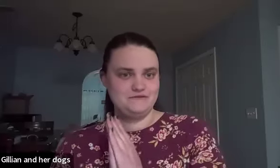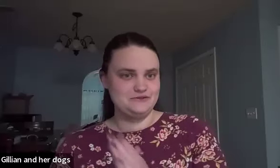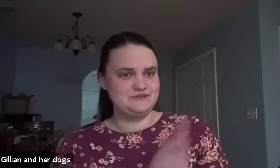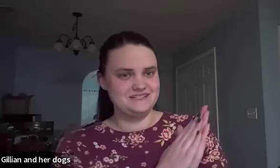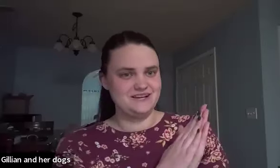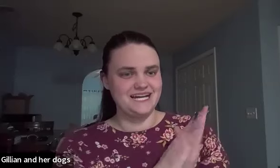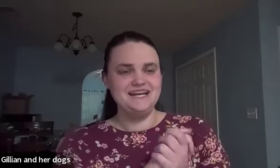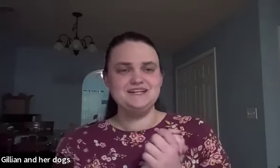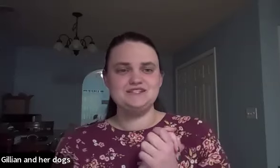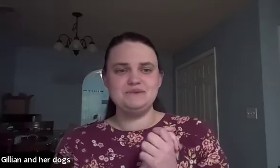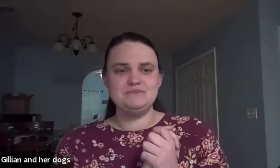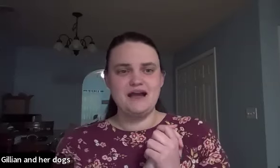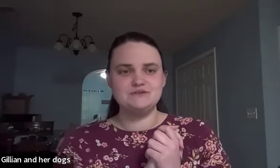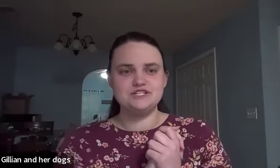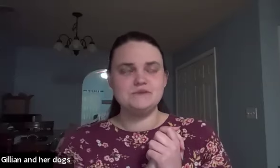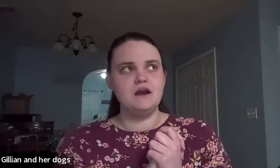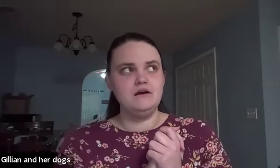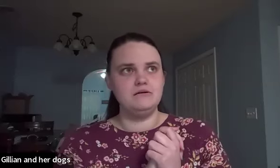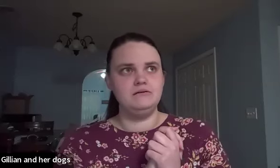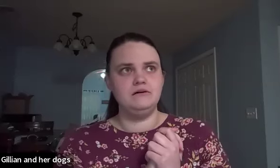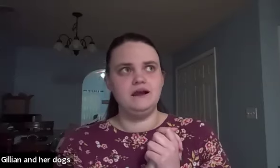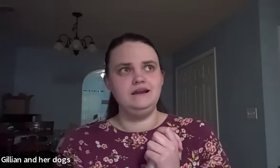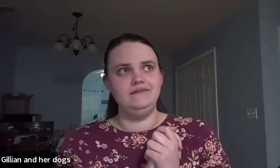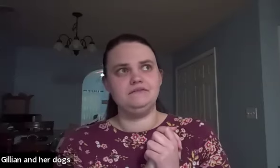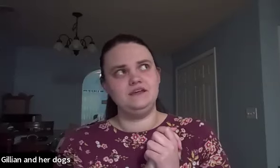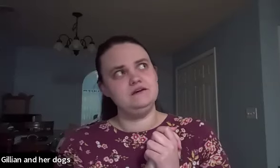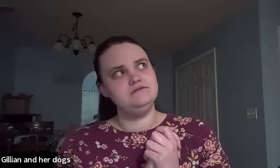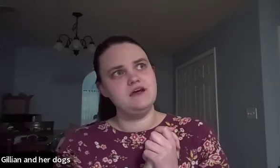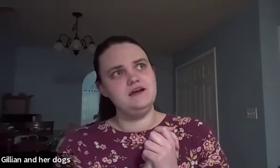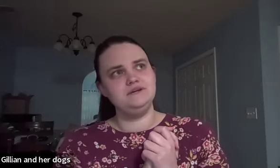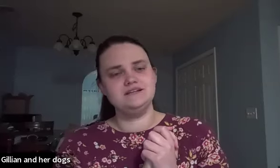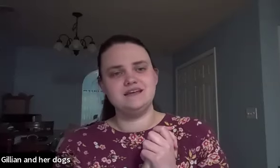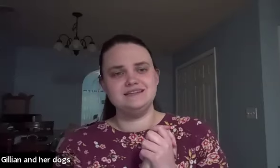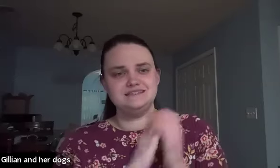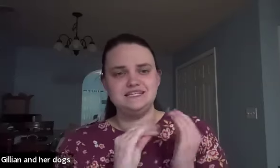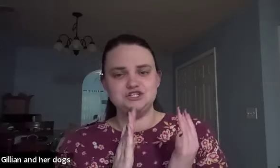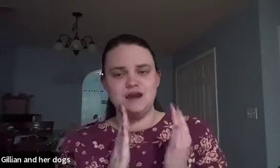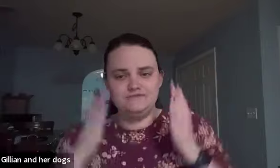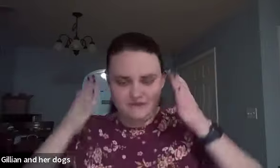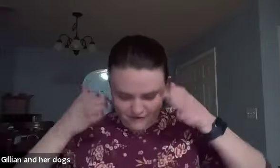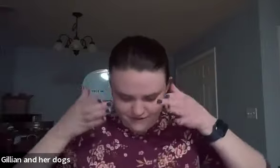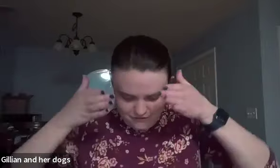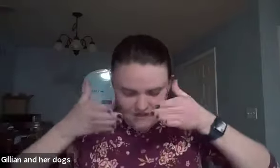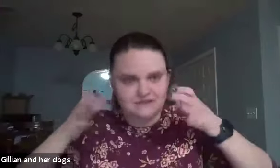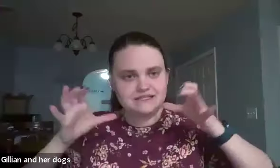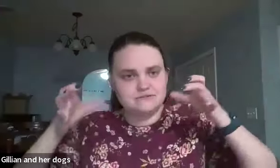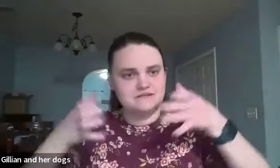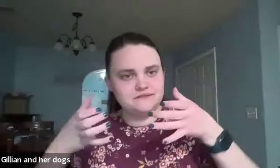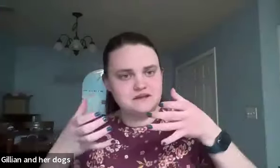for 4th through 6th grade. So people will ask questions. I'm like, oh, I didn't think of that because as a teacher, I have a very direct, like specific